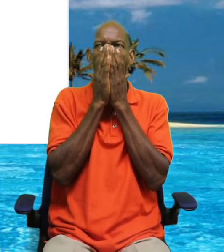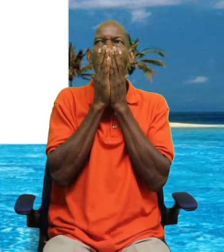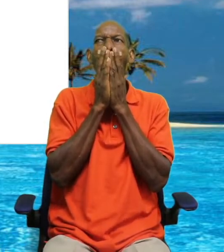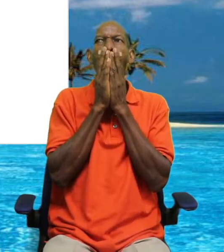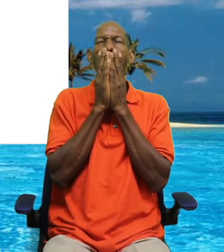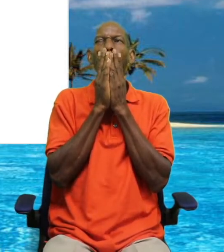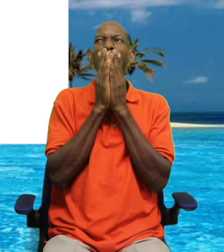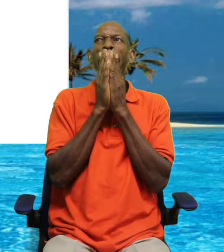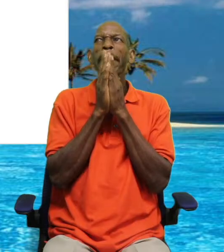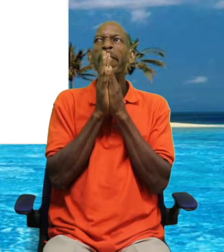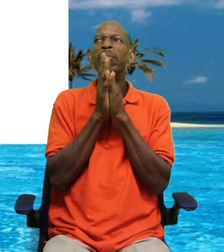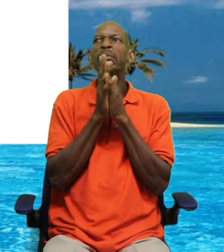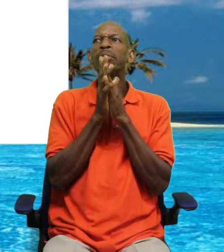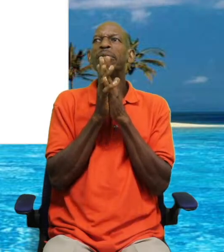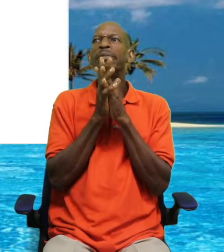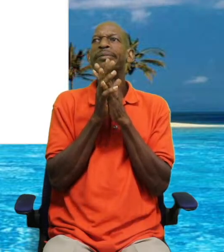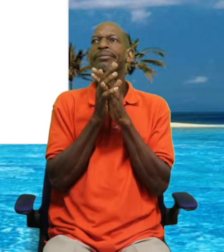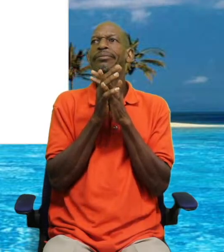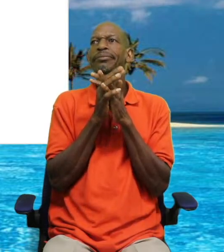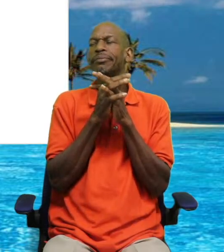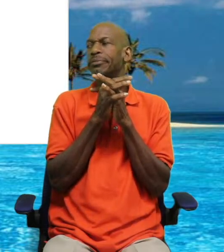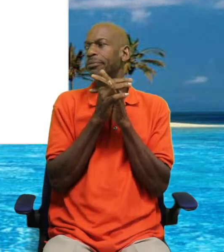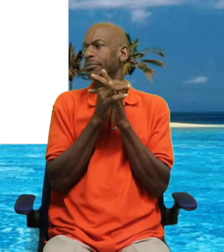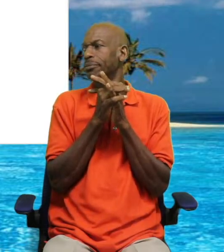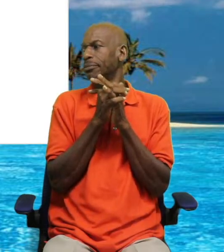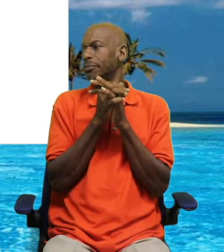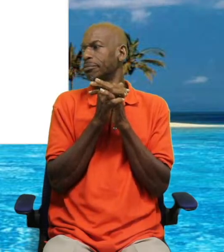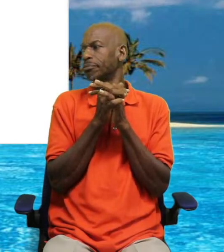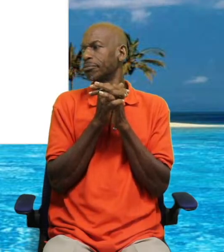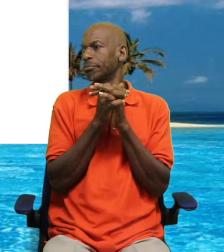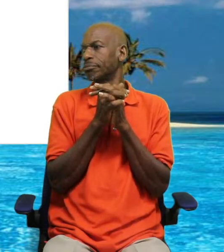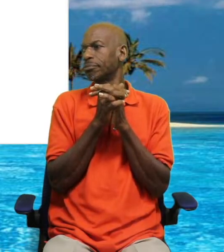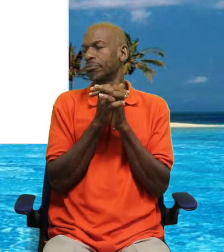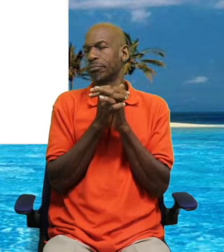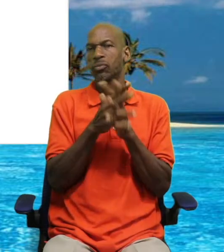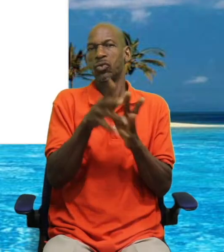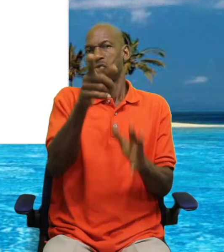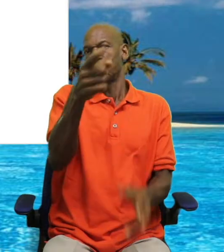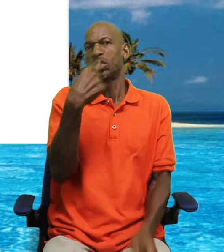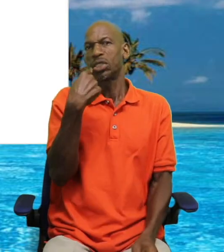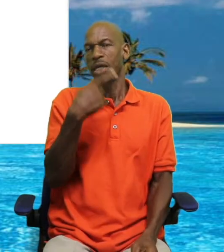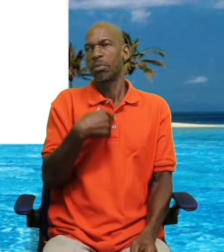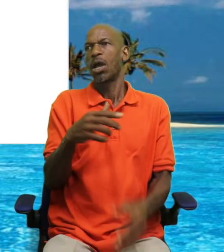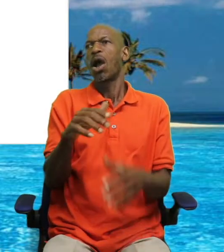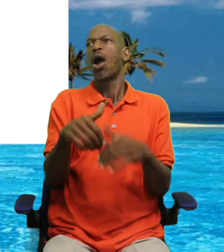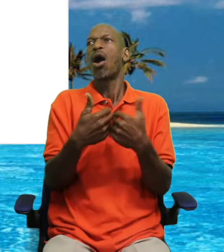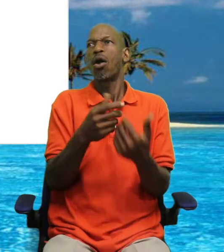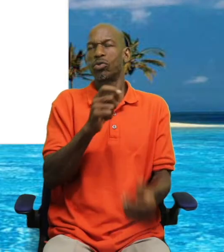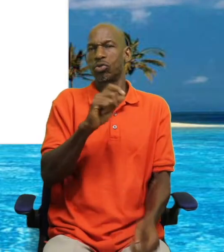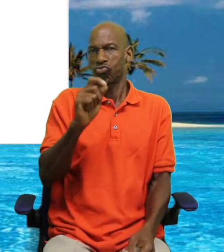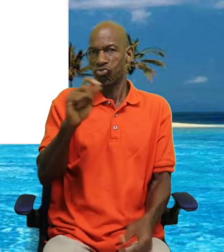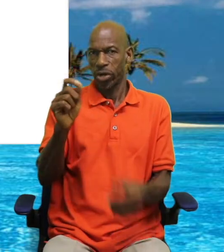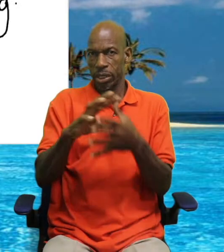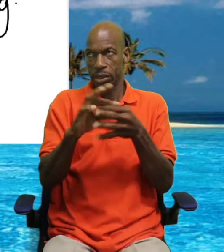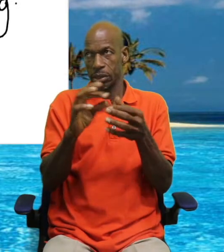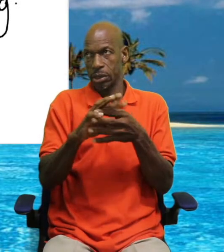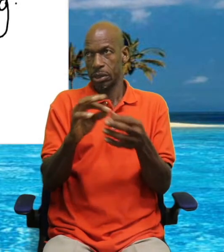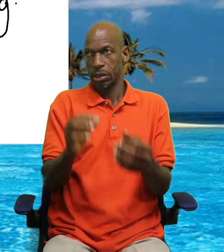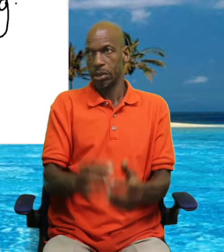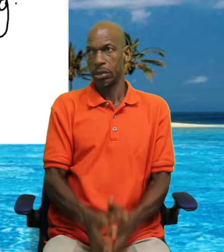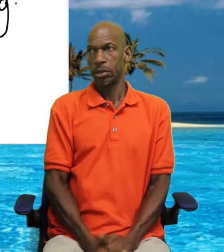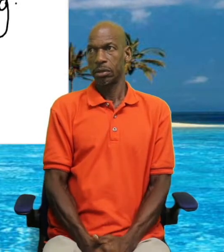2. So tell me how to write. You are going to tell me how to write the sentences when I join